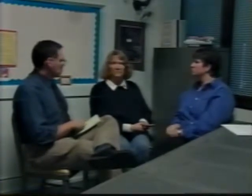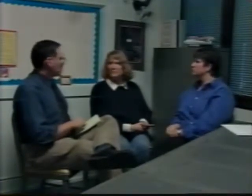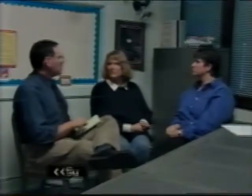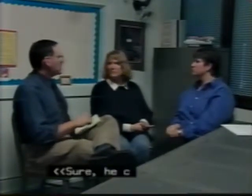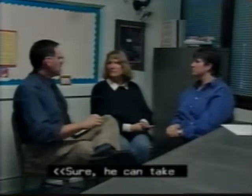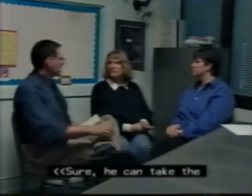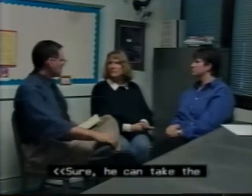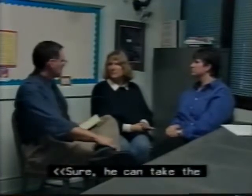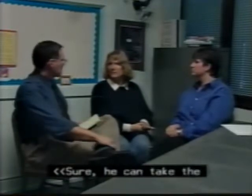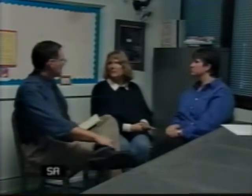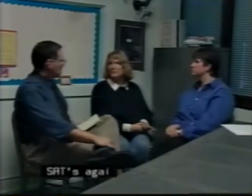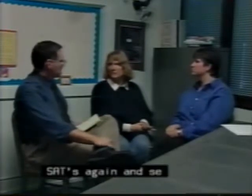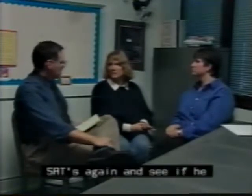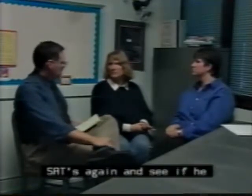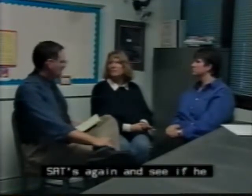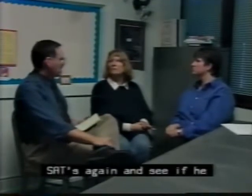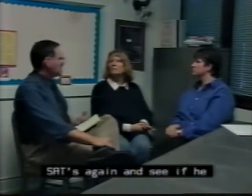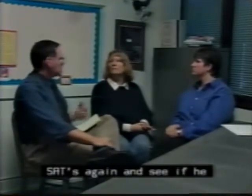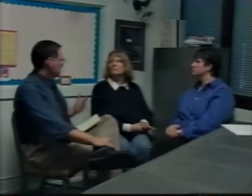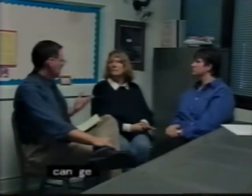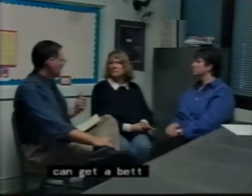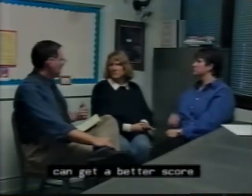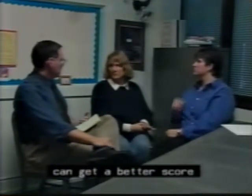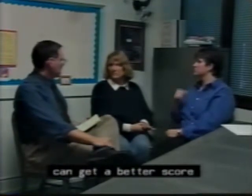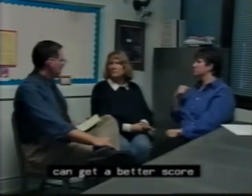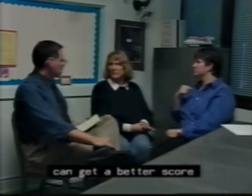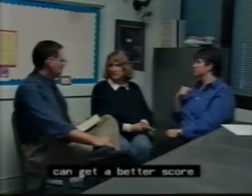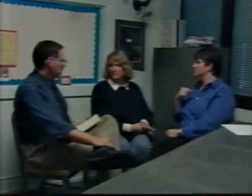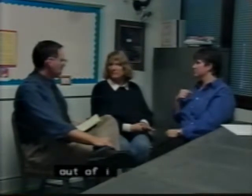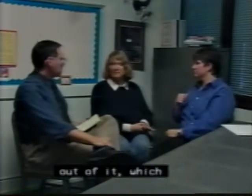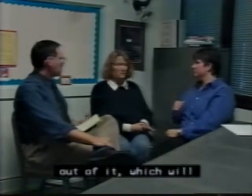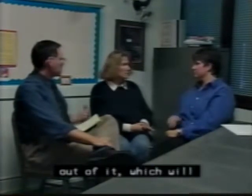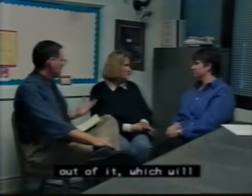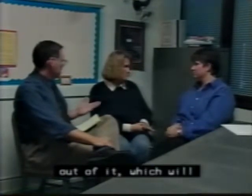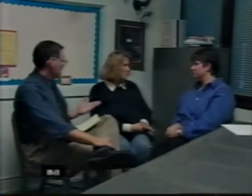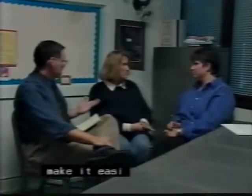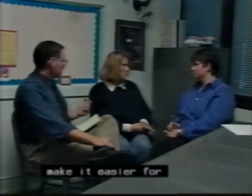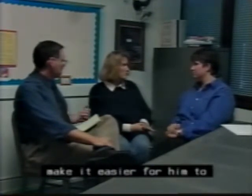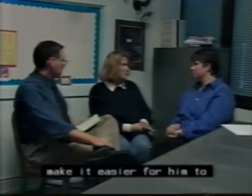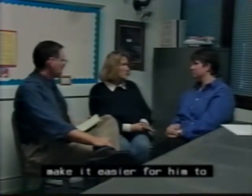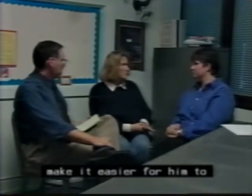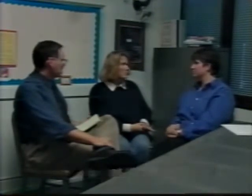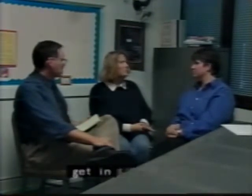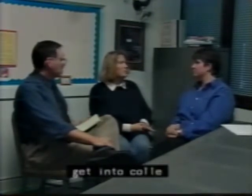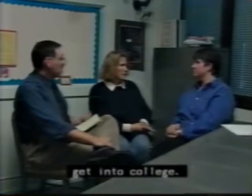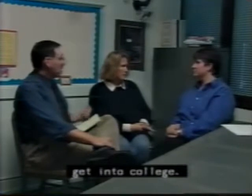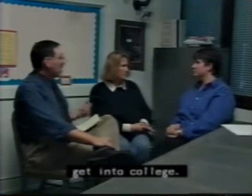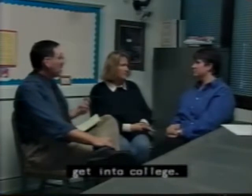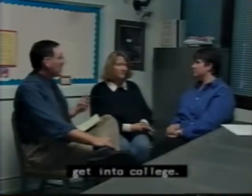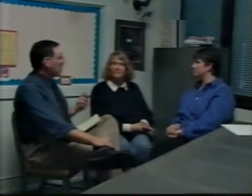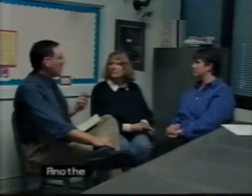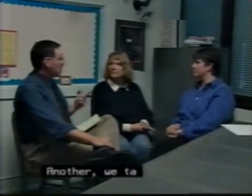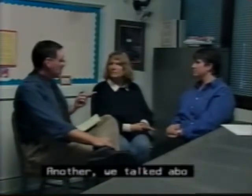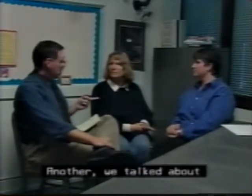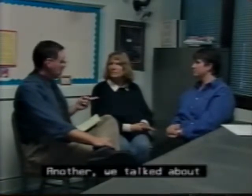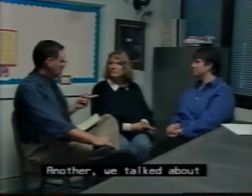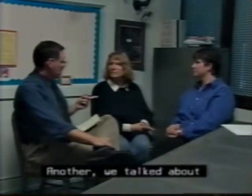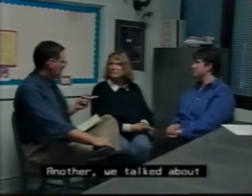Sure, he can take the SATs again and see if we can get a better score out of it, which will make it easier for him to get into college. Okay. We talked